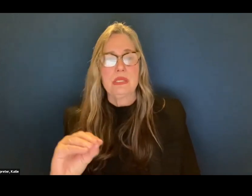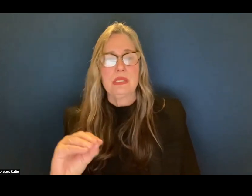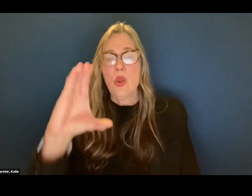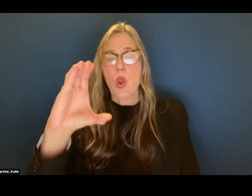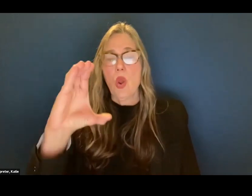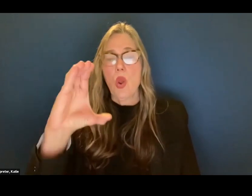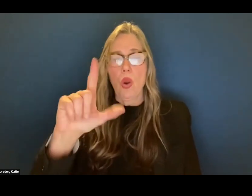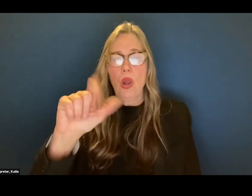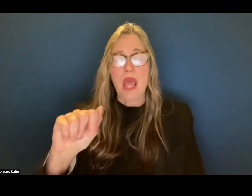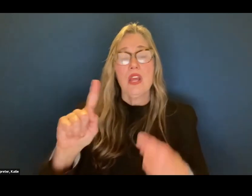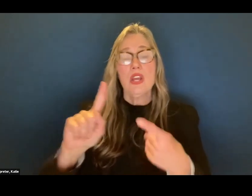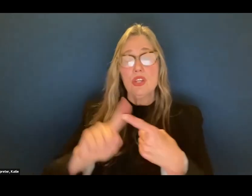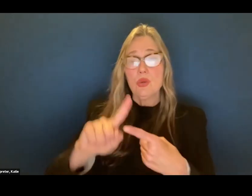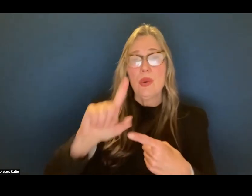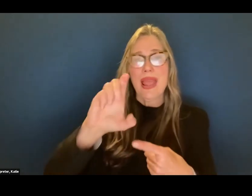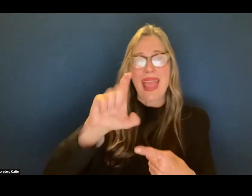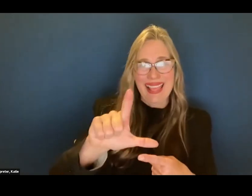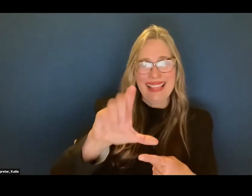Next slide, please.